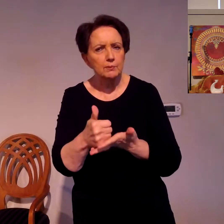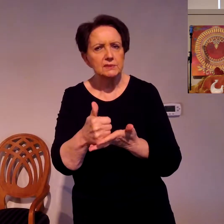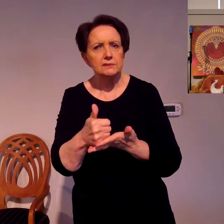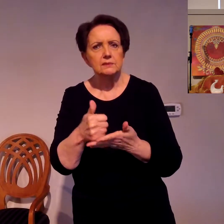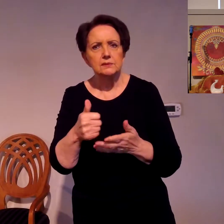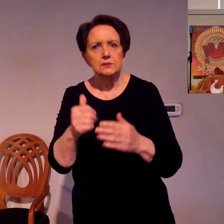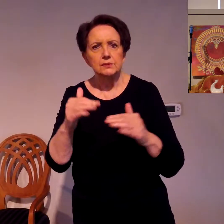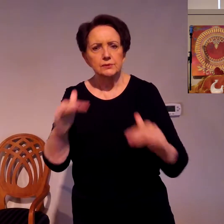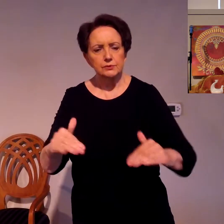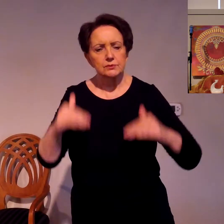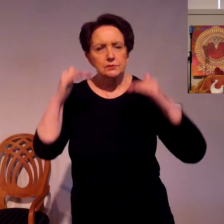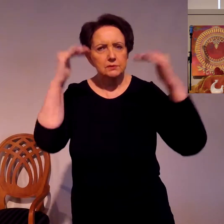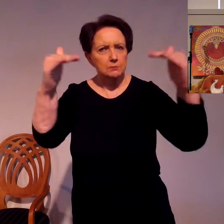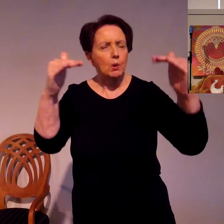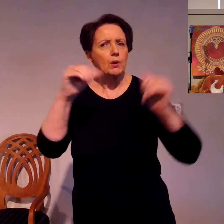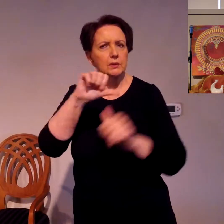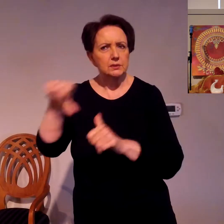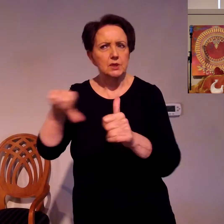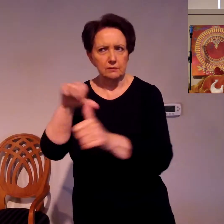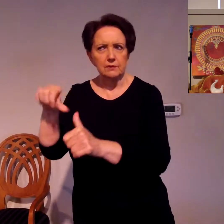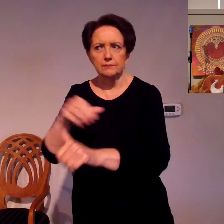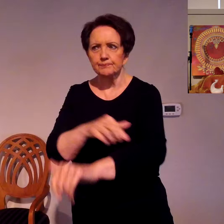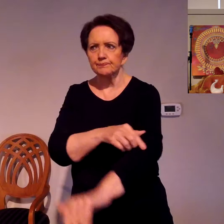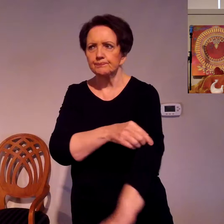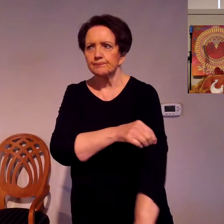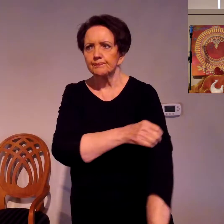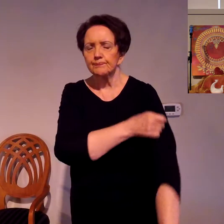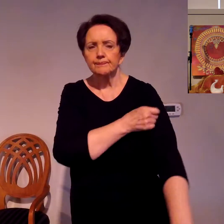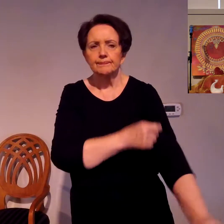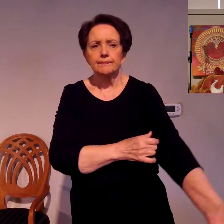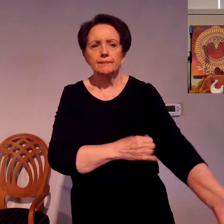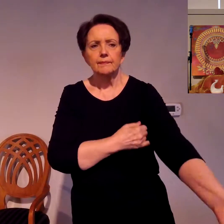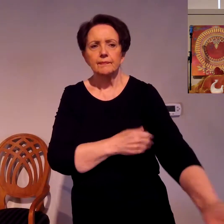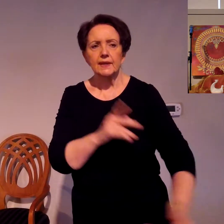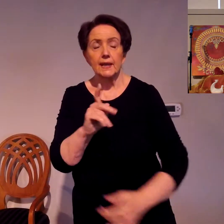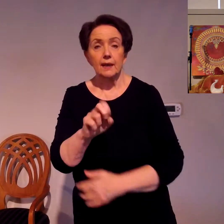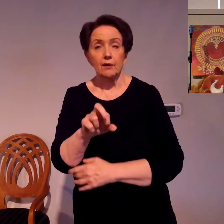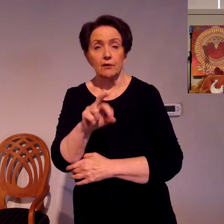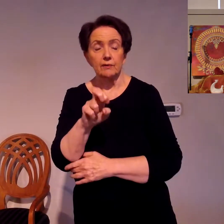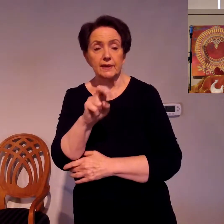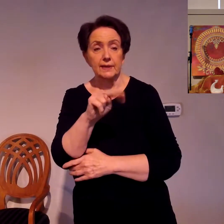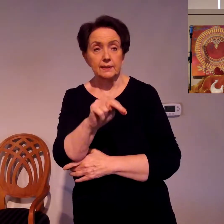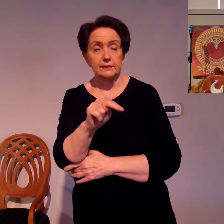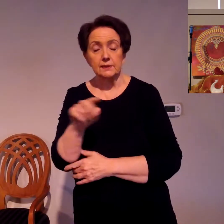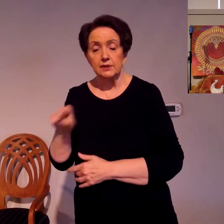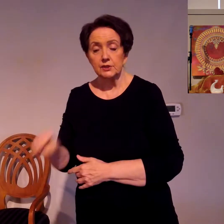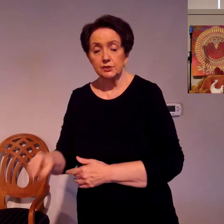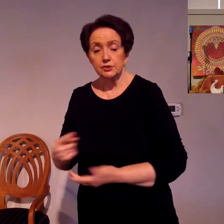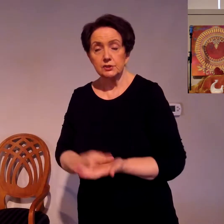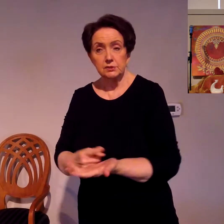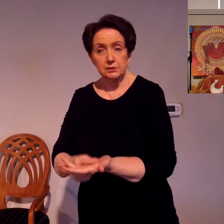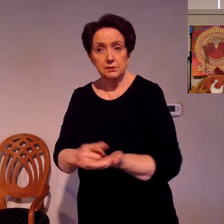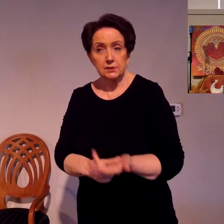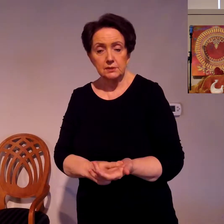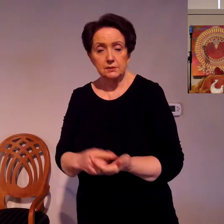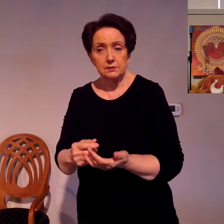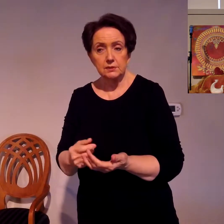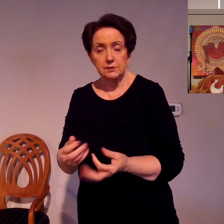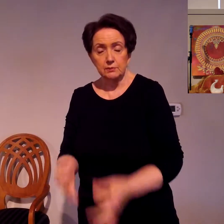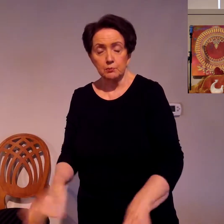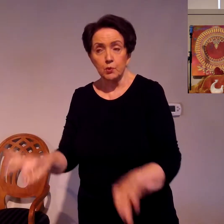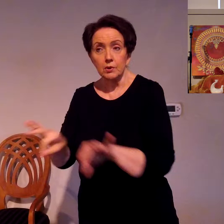up. And Karen spoke in the first week of this month. She really talked about how important it